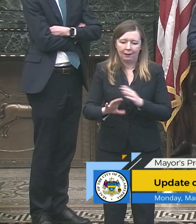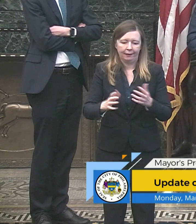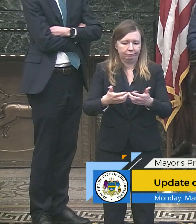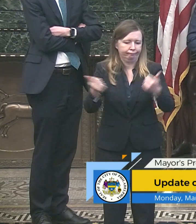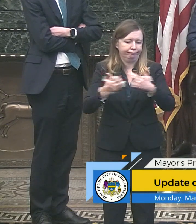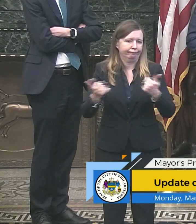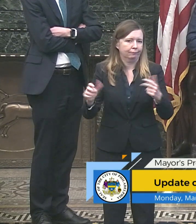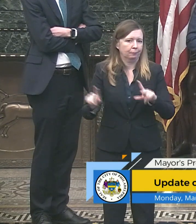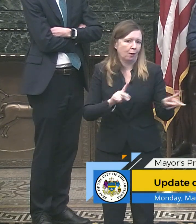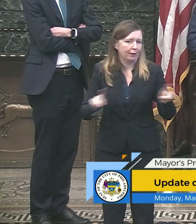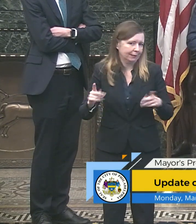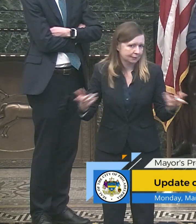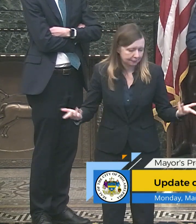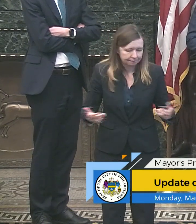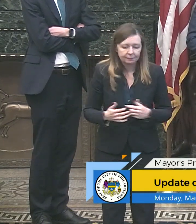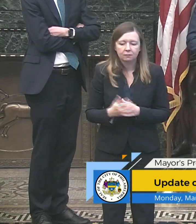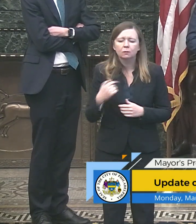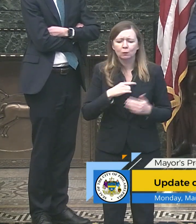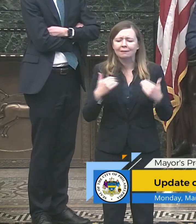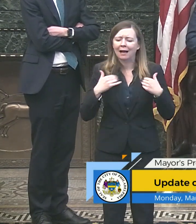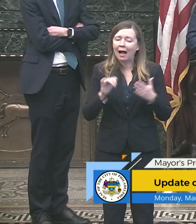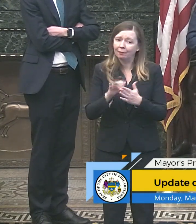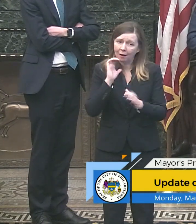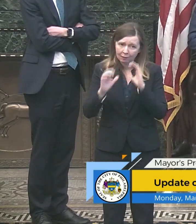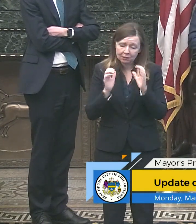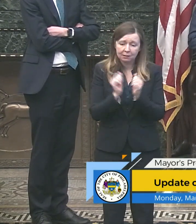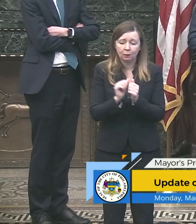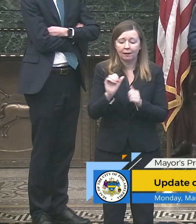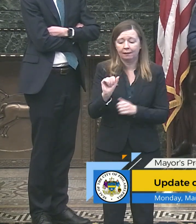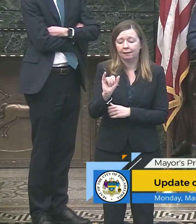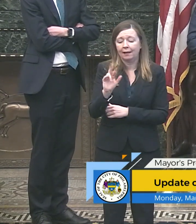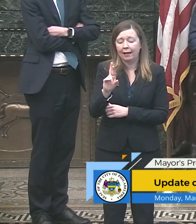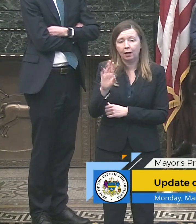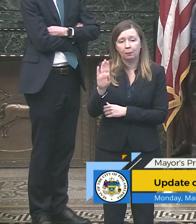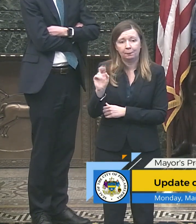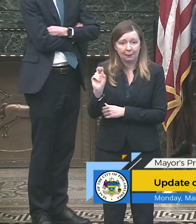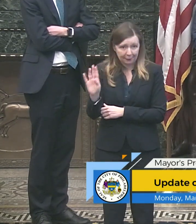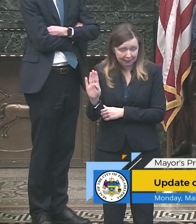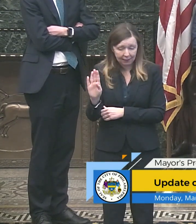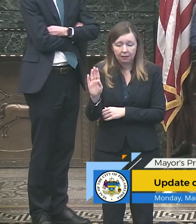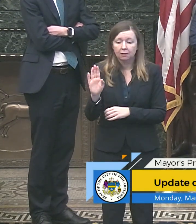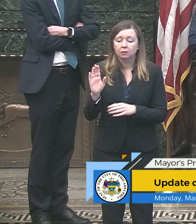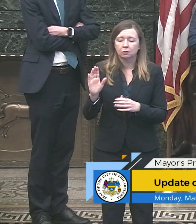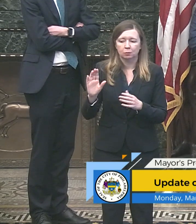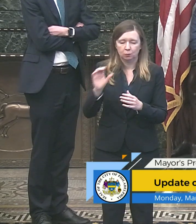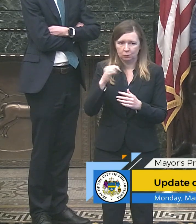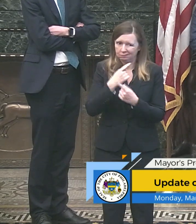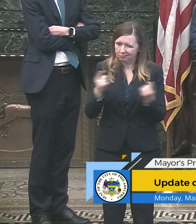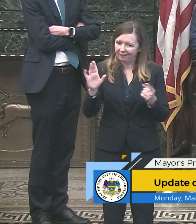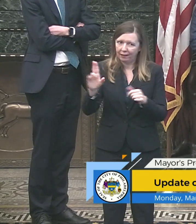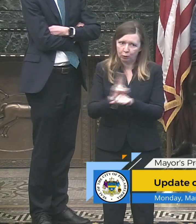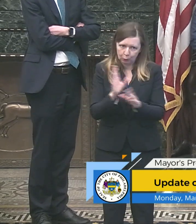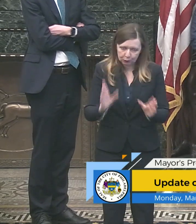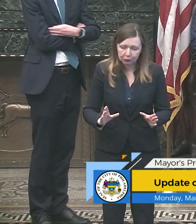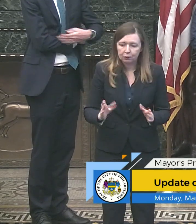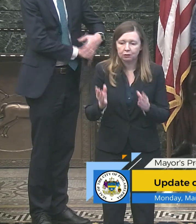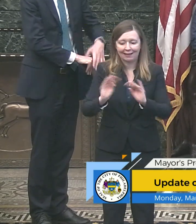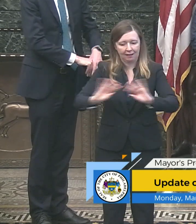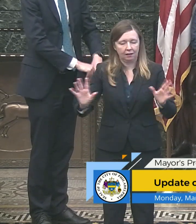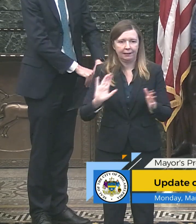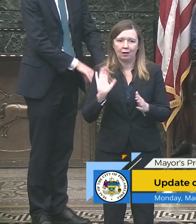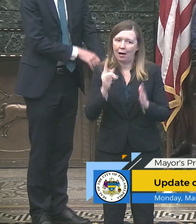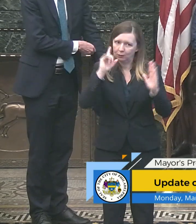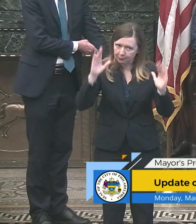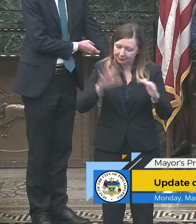party. Certainly, we have had conversations with Airbnb to discourage their users and make it very clear what our expectations